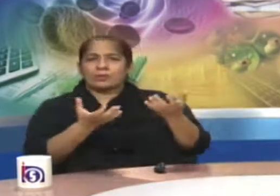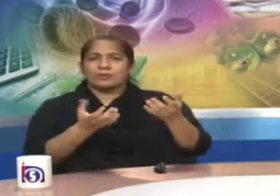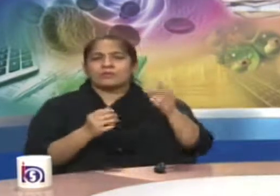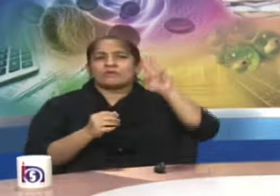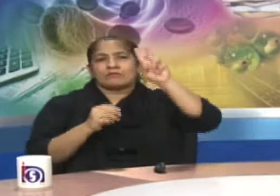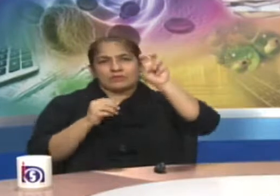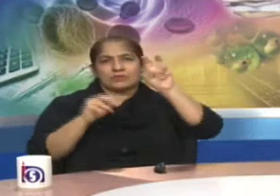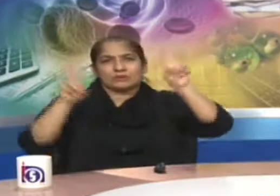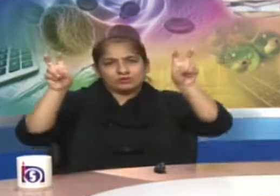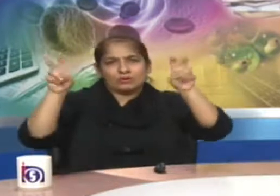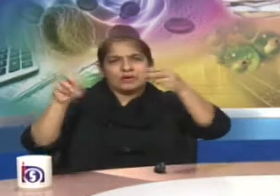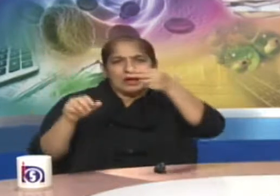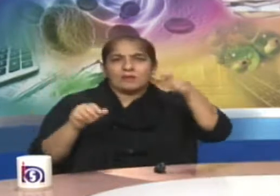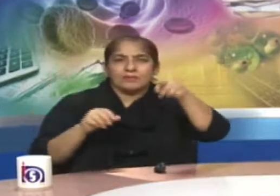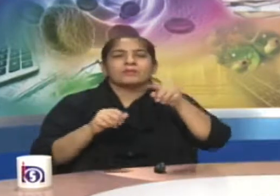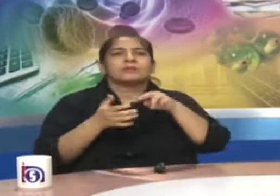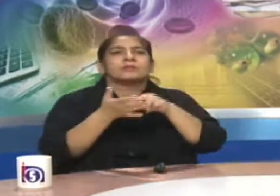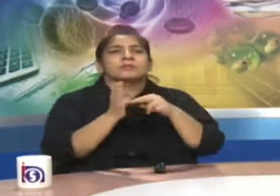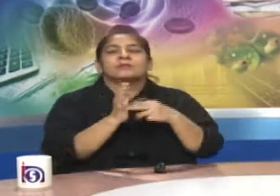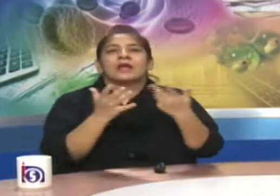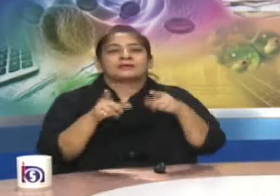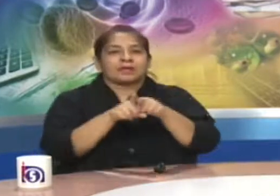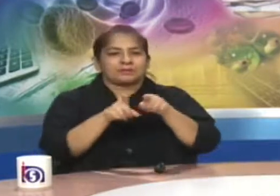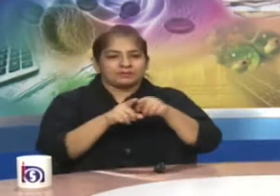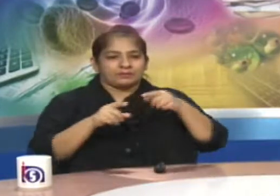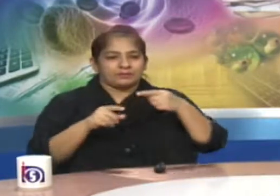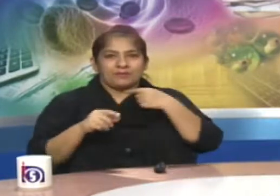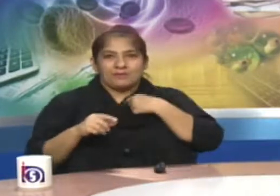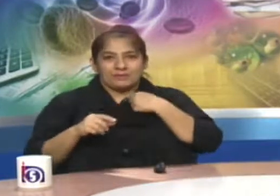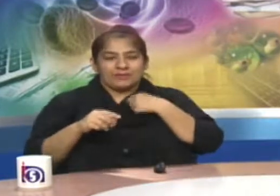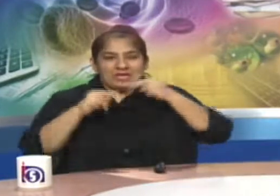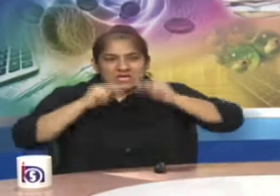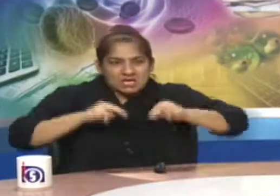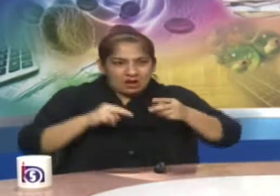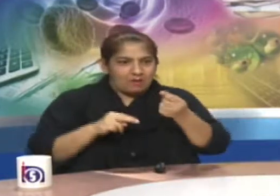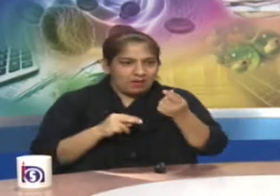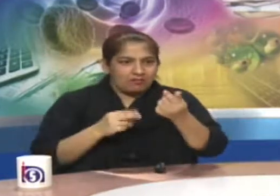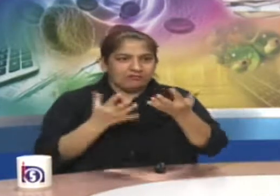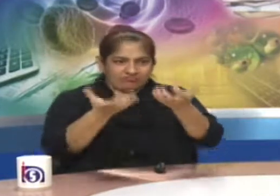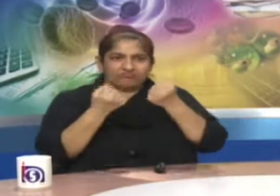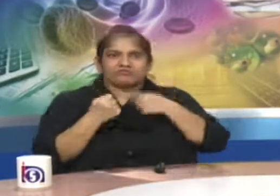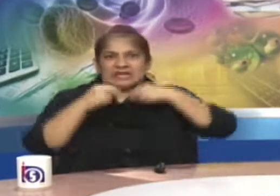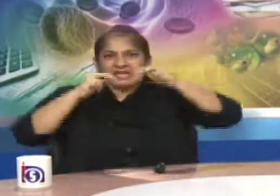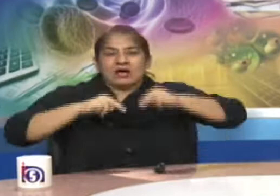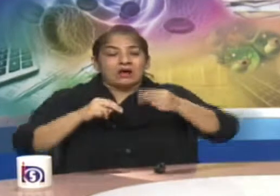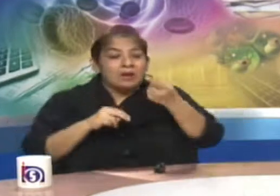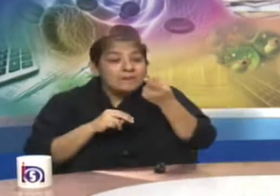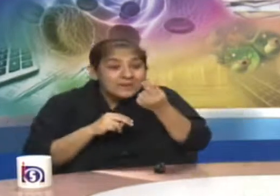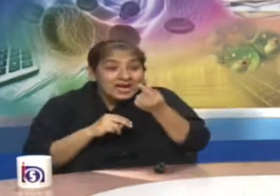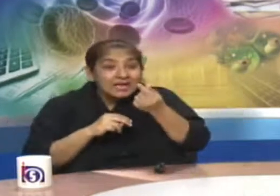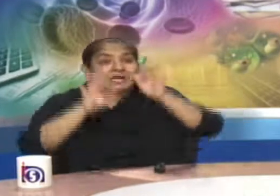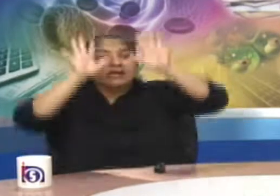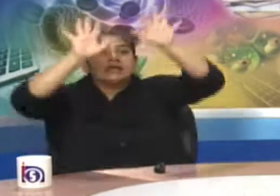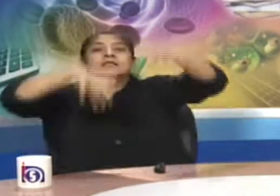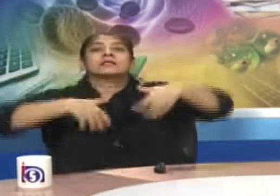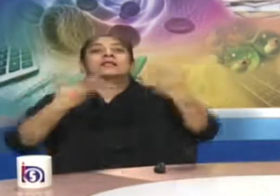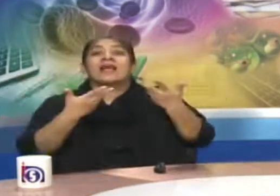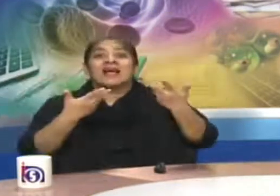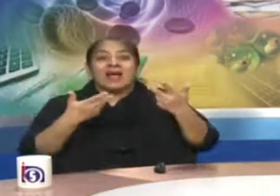meaning. Now we are going to discuss the financial market. Whenever there is